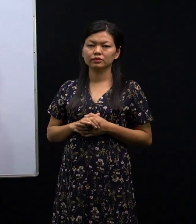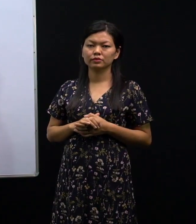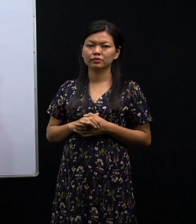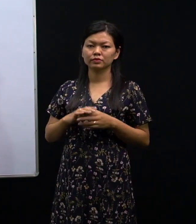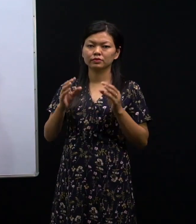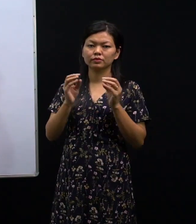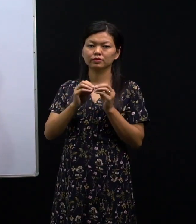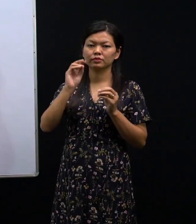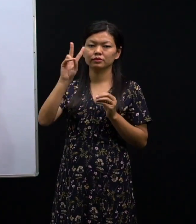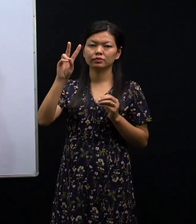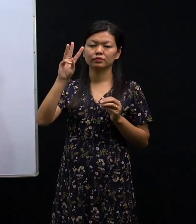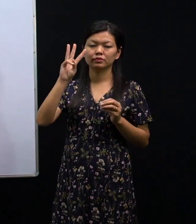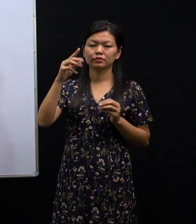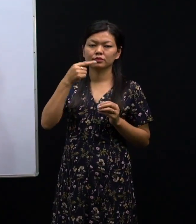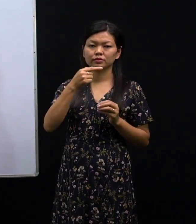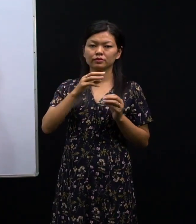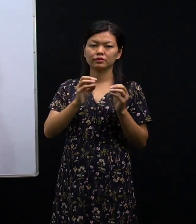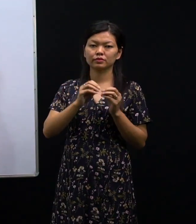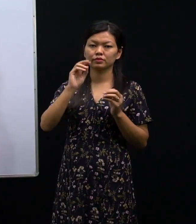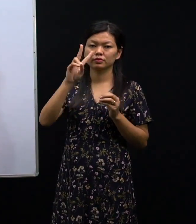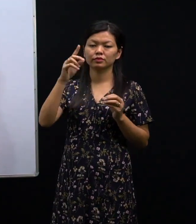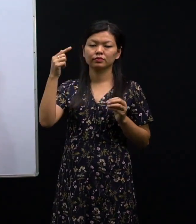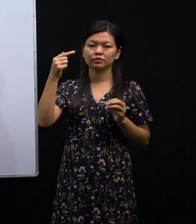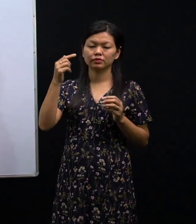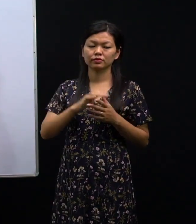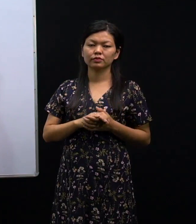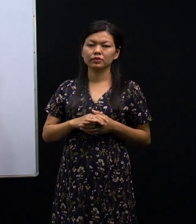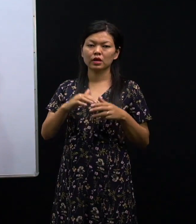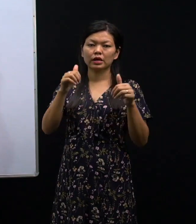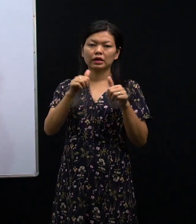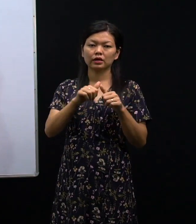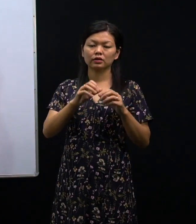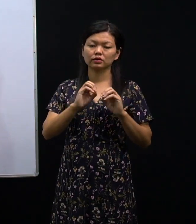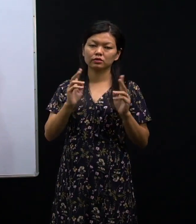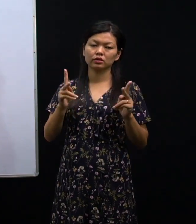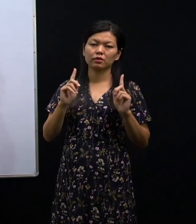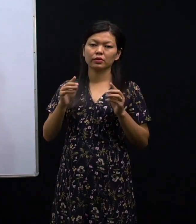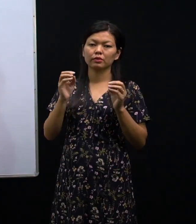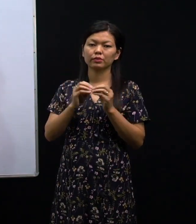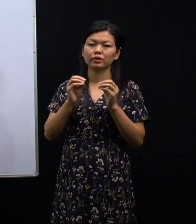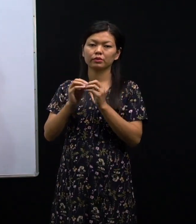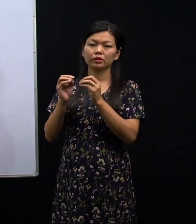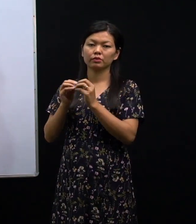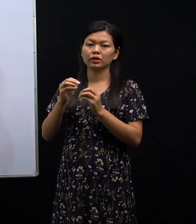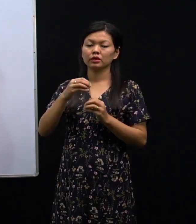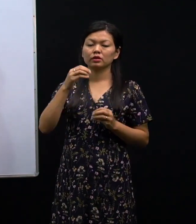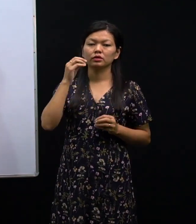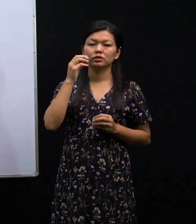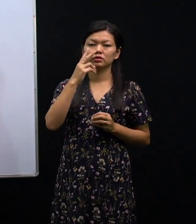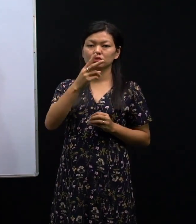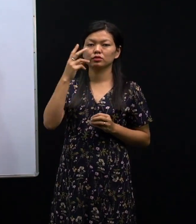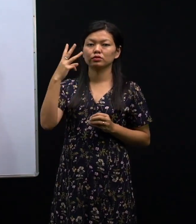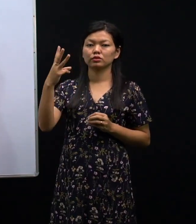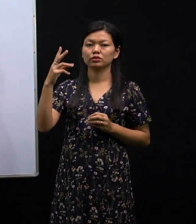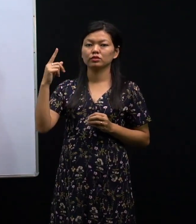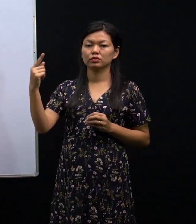b power 3 negative, odd power negative. A power doesn't matter because a is first term. So this is the formula. The another formula I'll give you here,